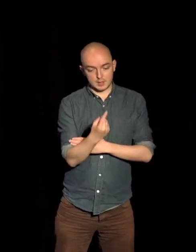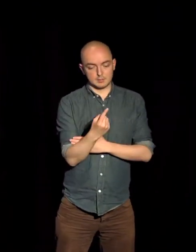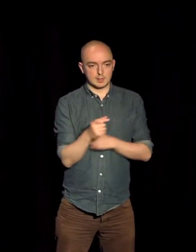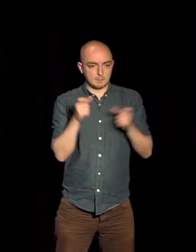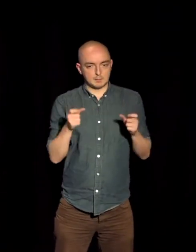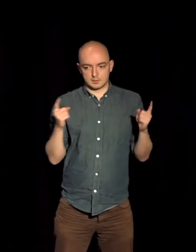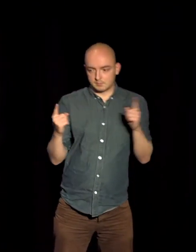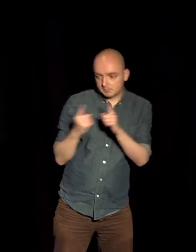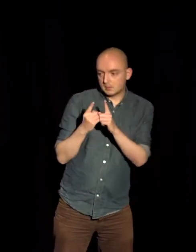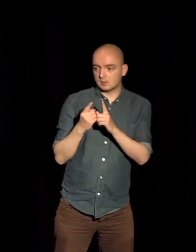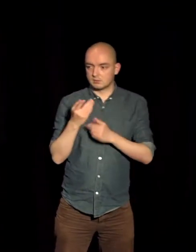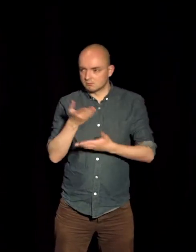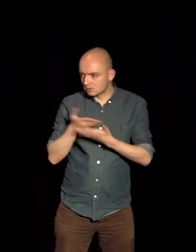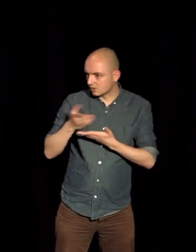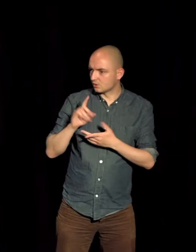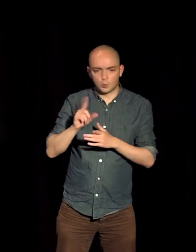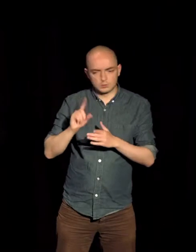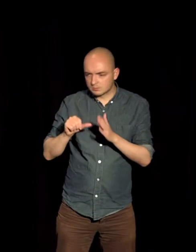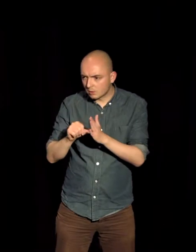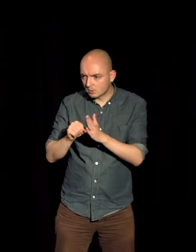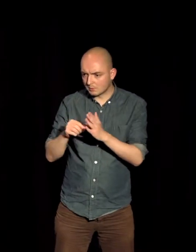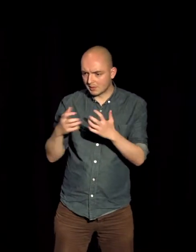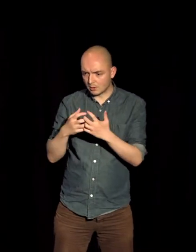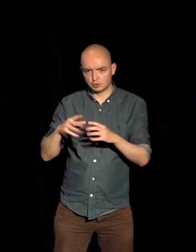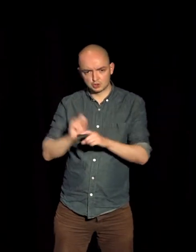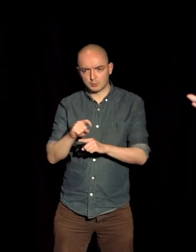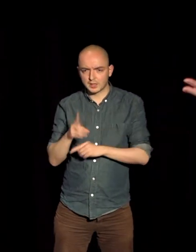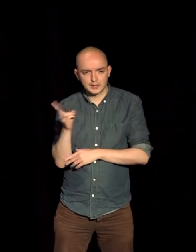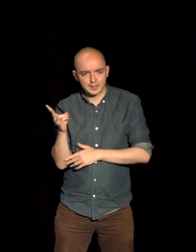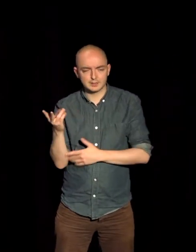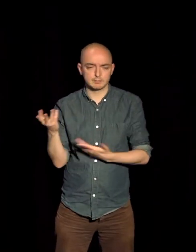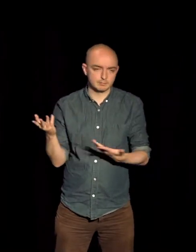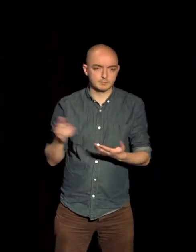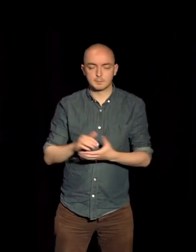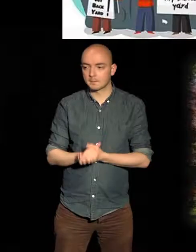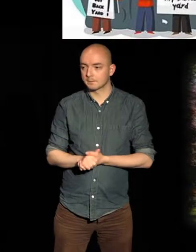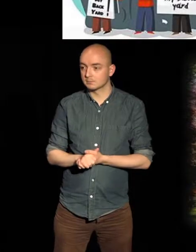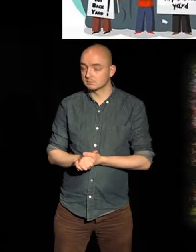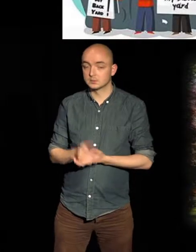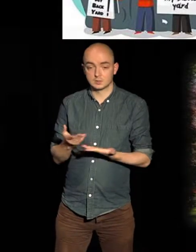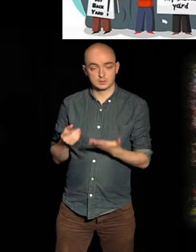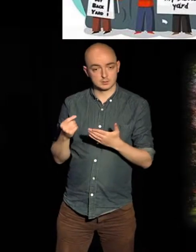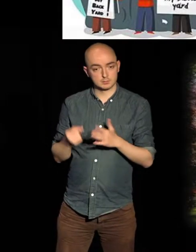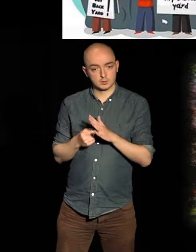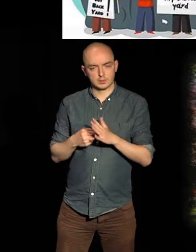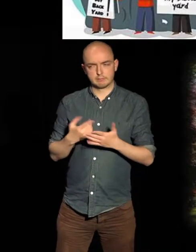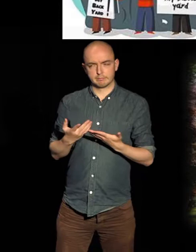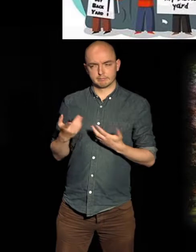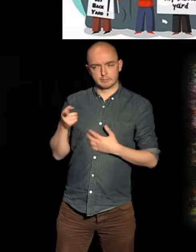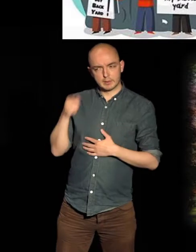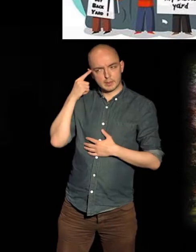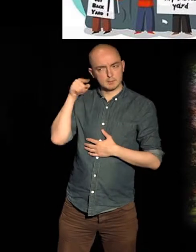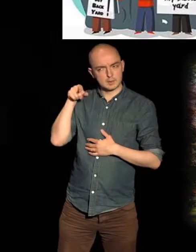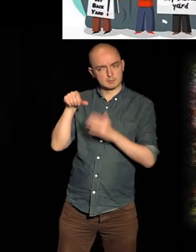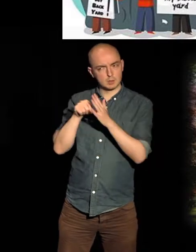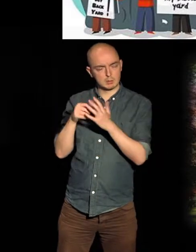you'd try and fix it. Okay. The other thing that he's had an impact on is how we think about these things. Because people just decided, I'm not going